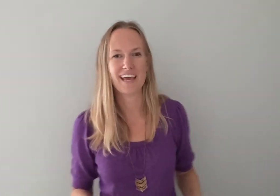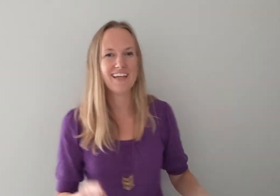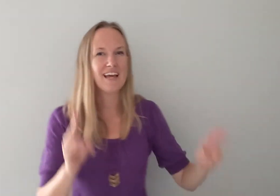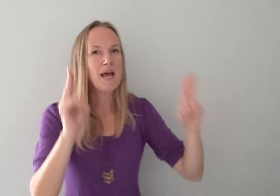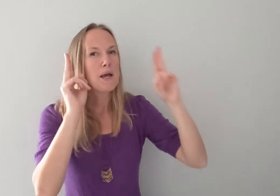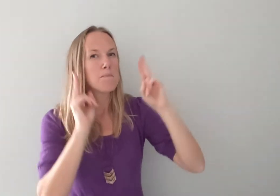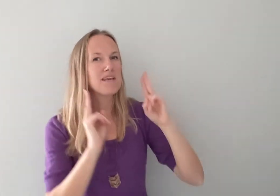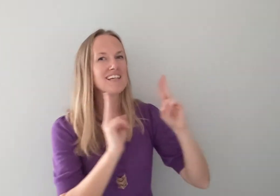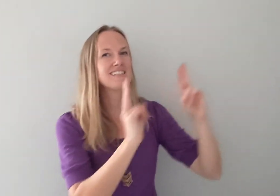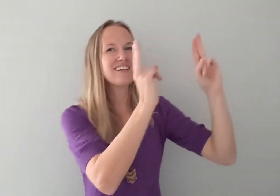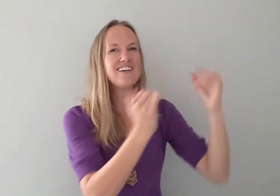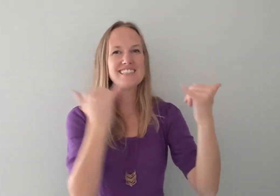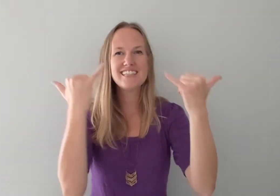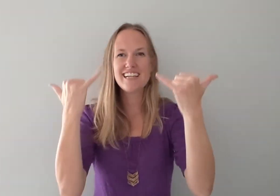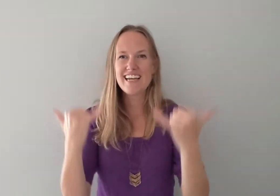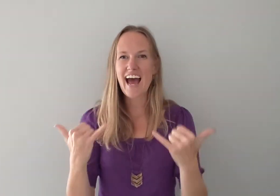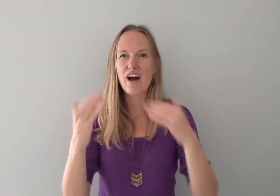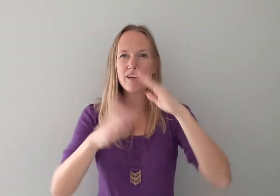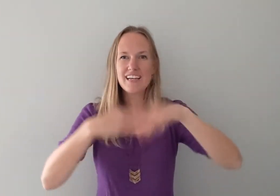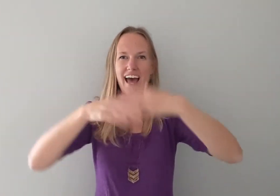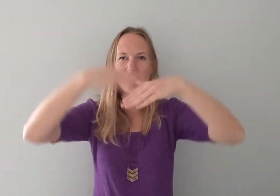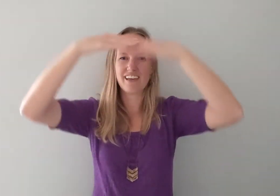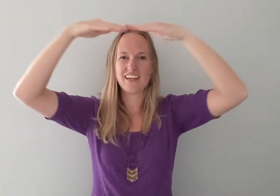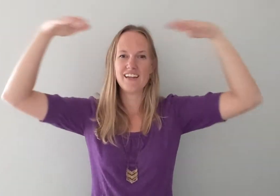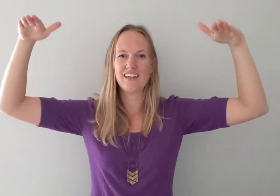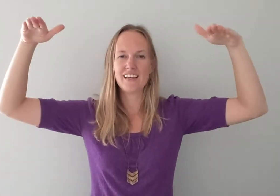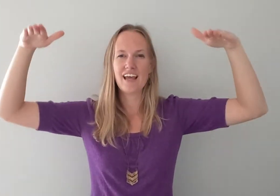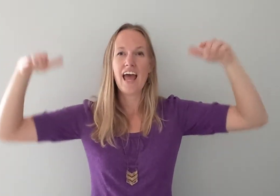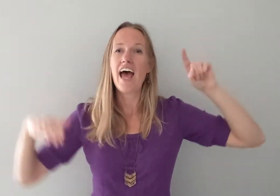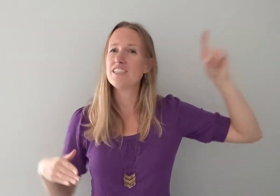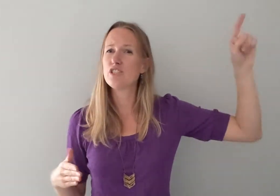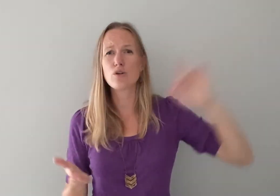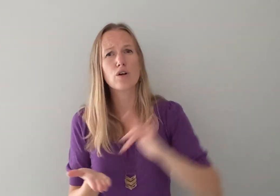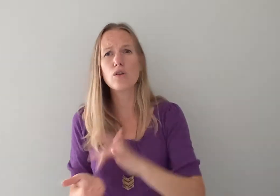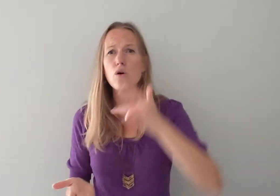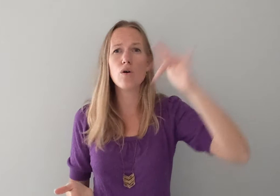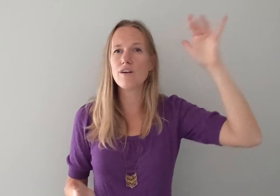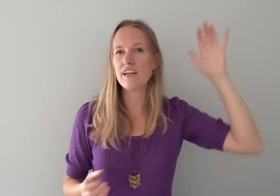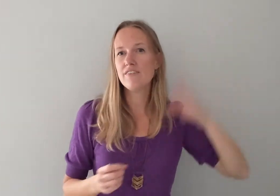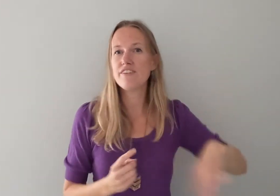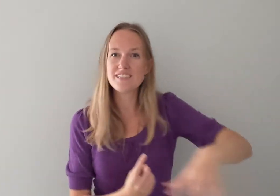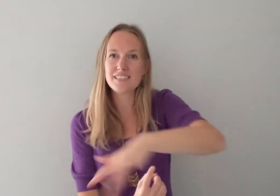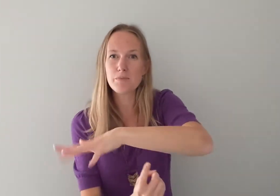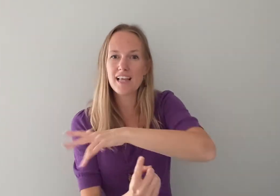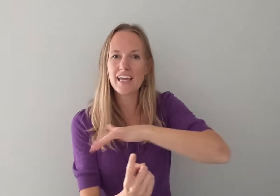okay? Be exalted now in heaven as your glory fills this